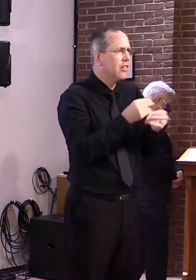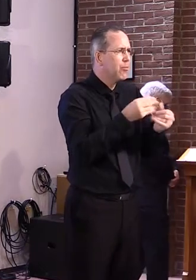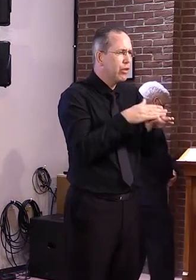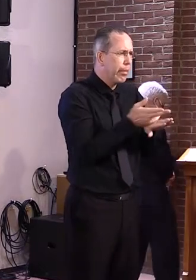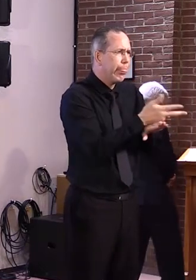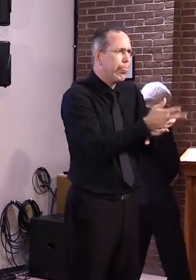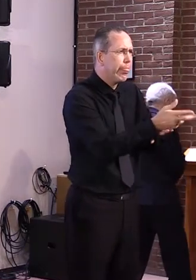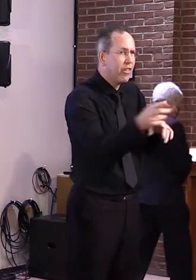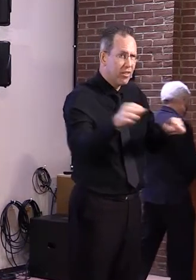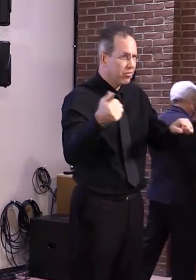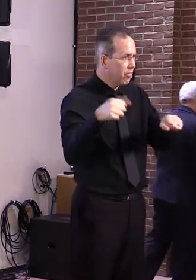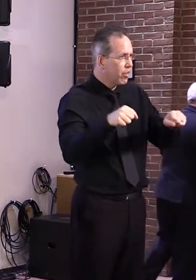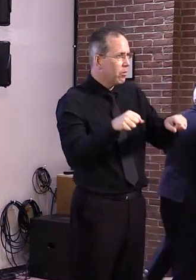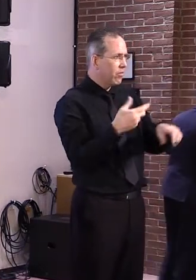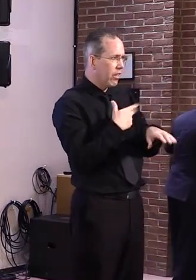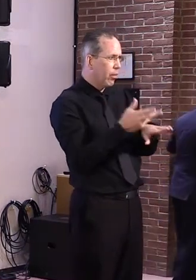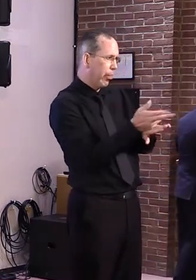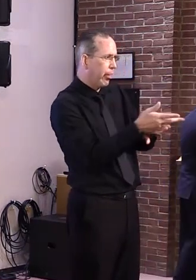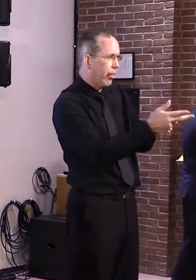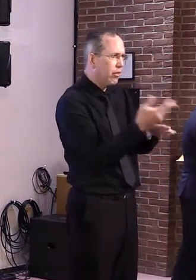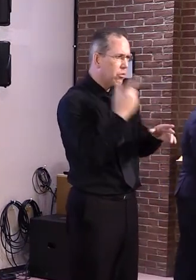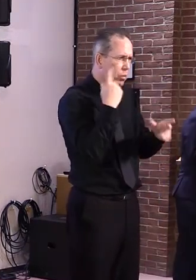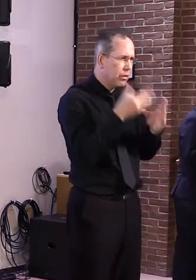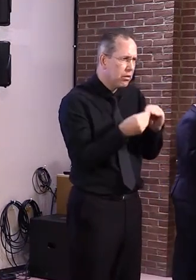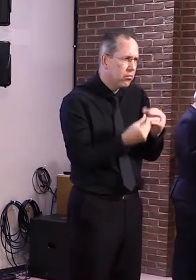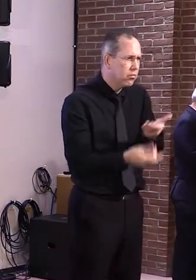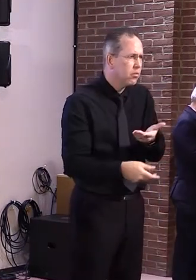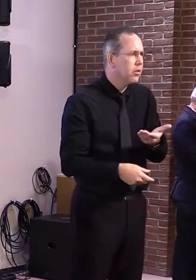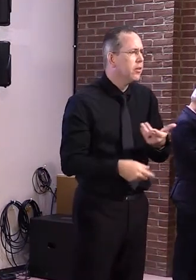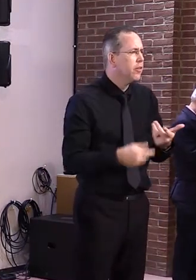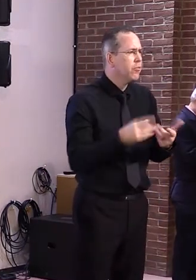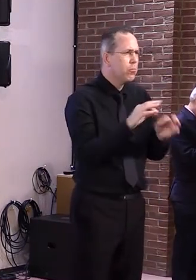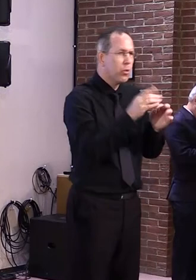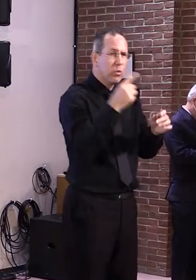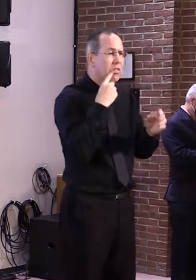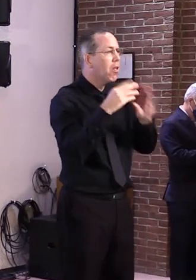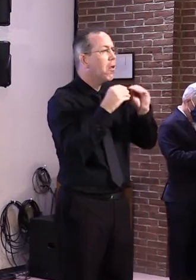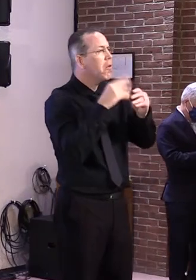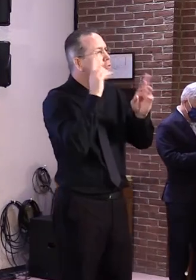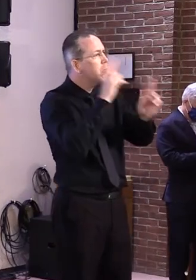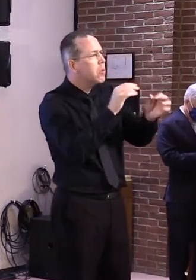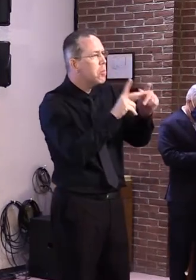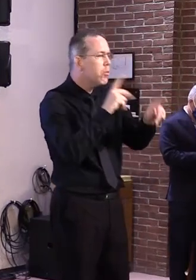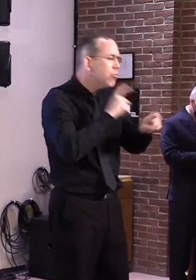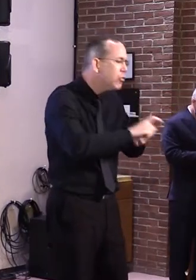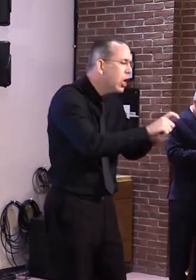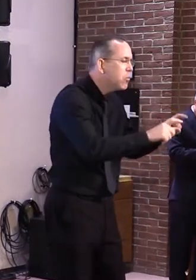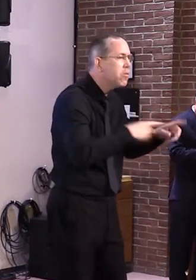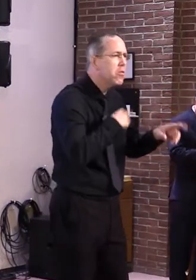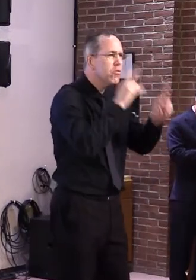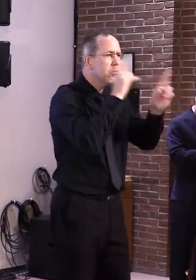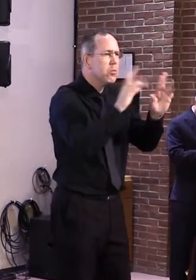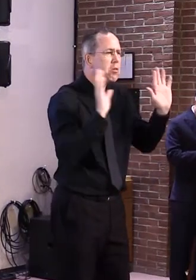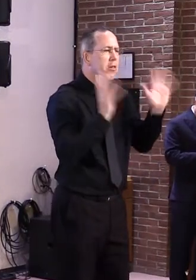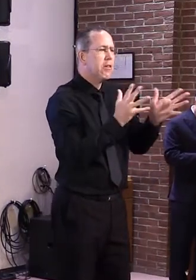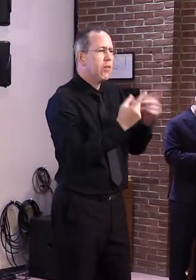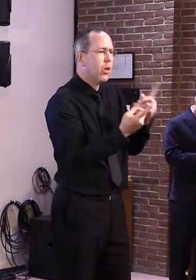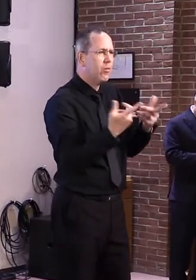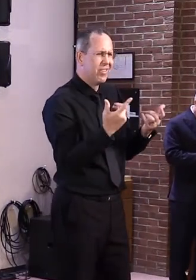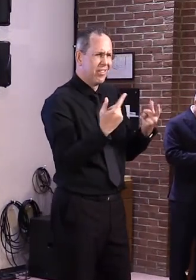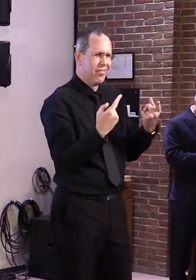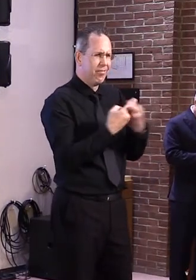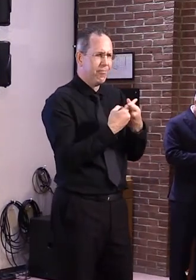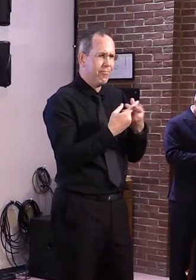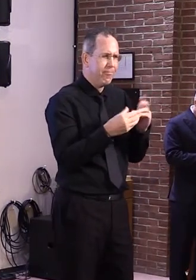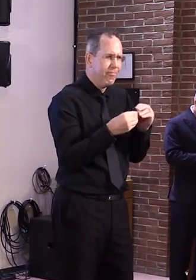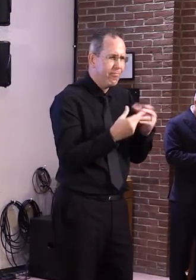says it uses the opportunity to advance the discussion rather than censoring it. I mean, what would be allowable? I mean, would somebody be